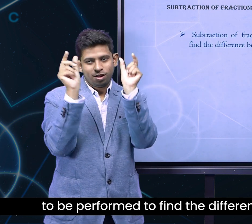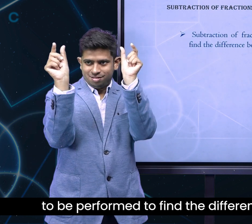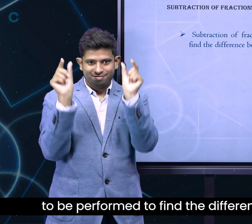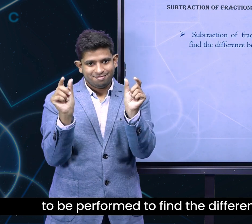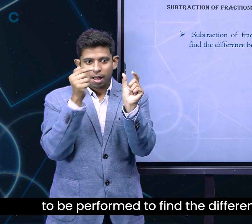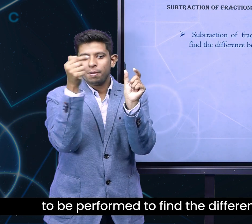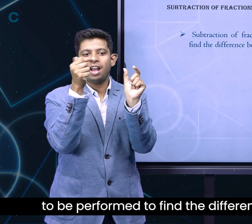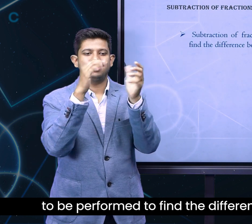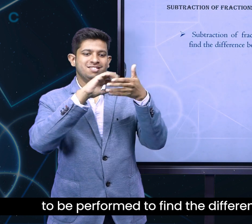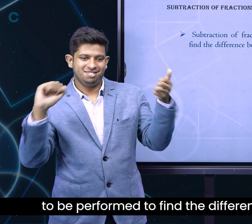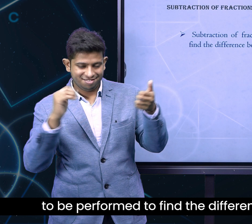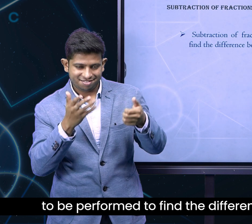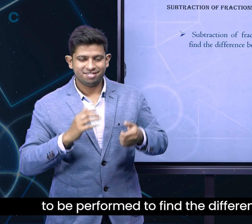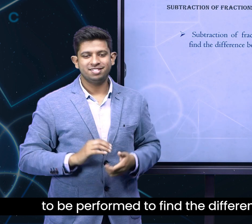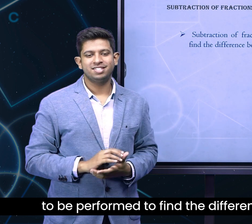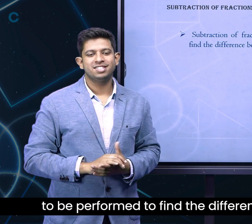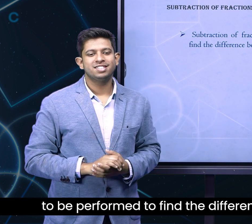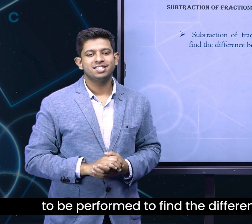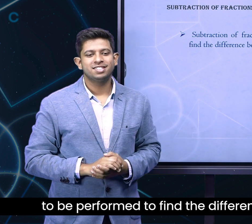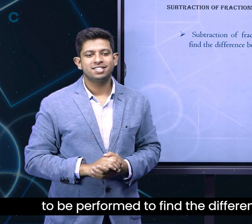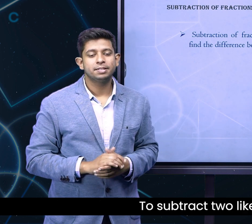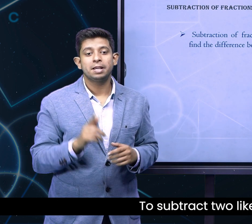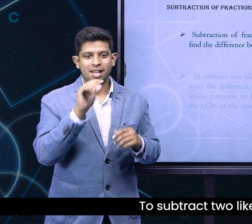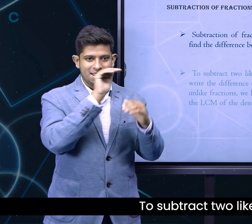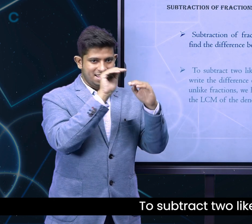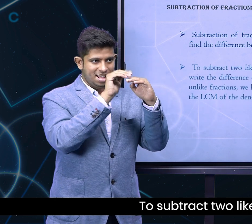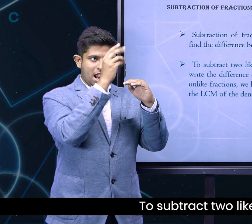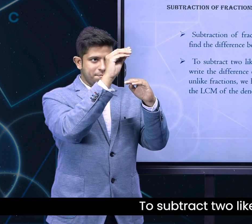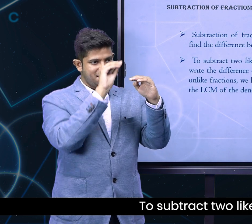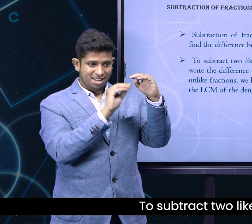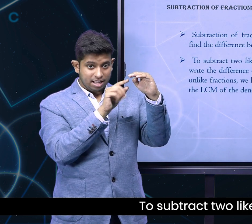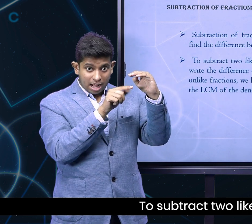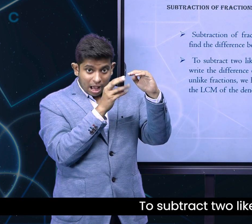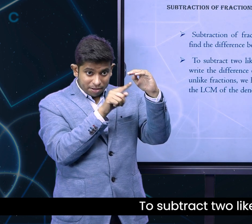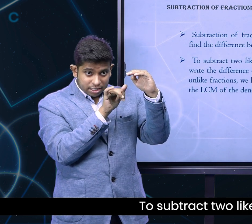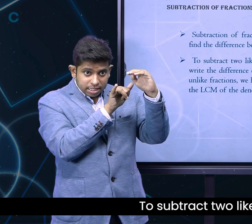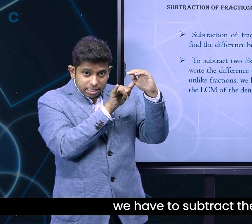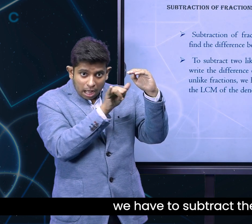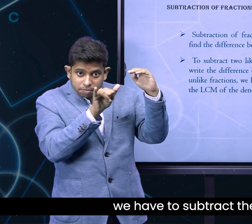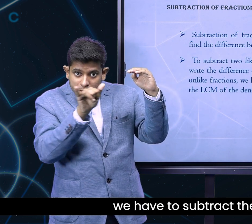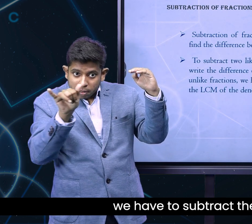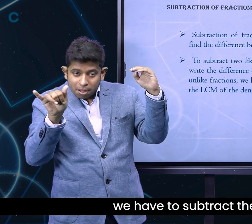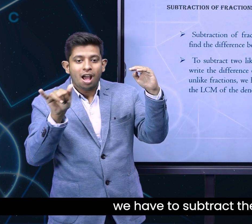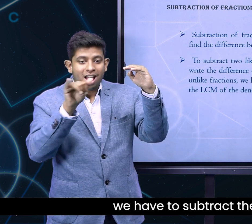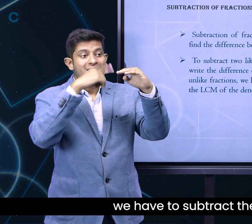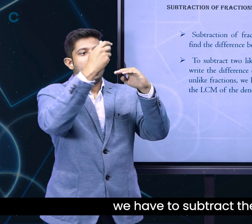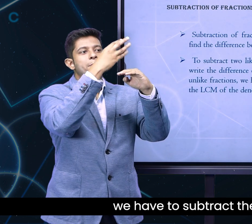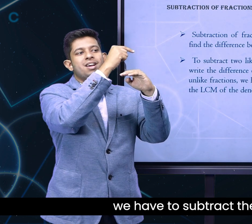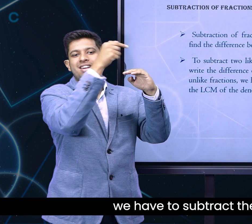be performed to find the difference between two fractions. To subtract two like fractions, we have to subtract the numerators